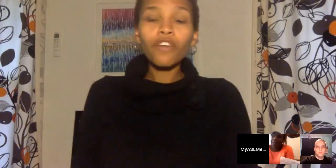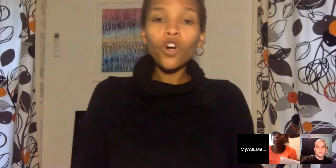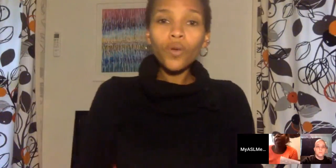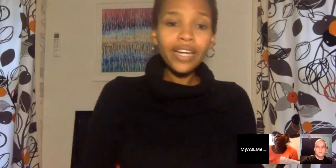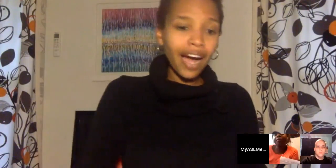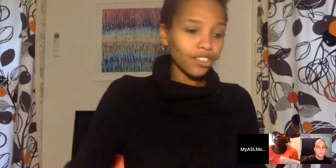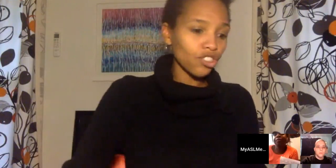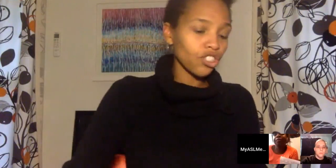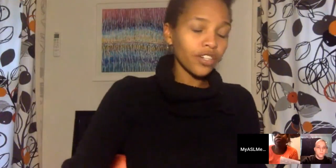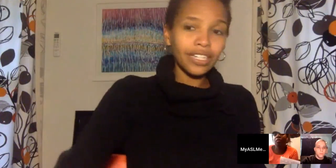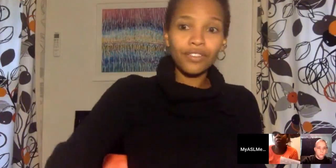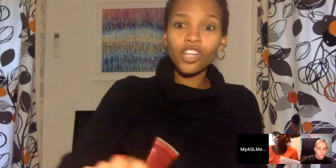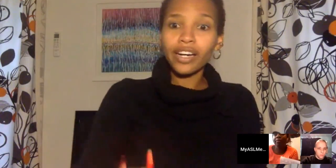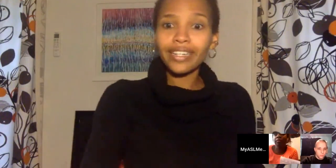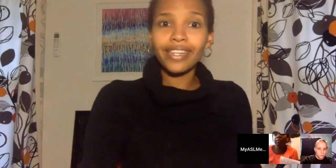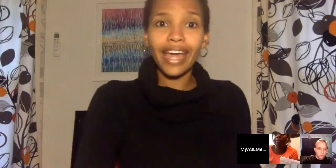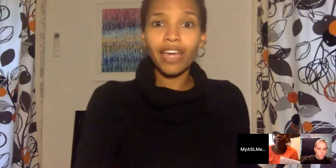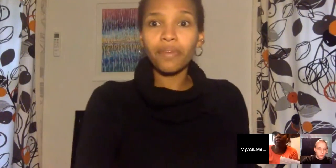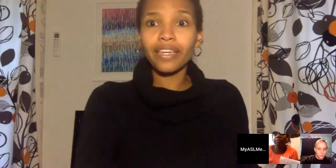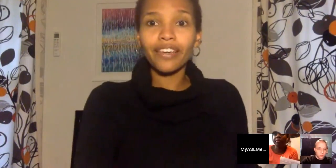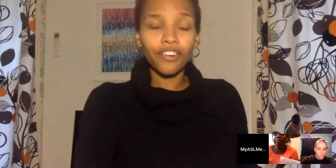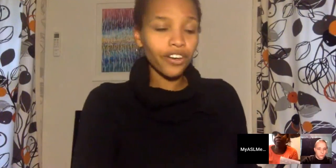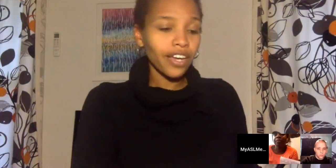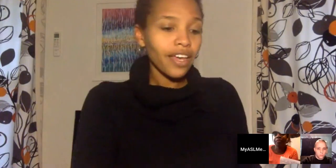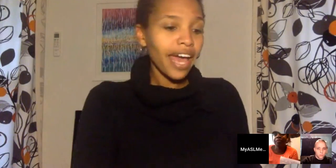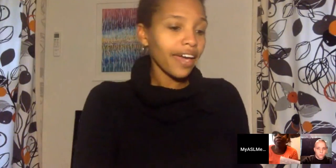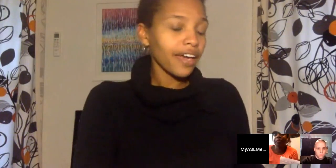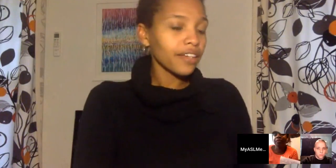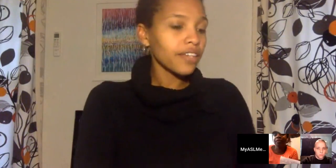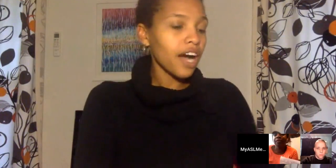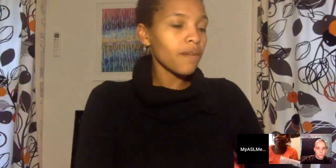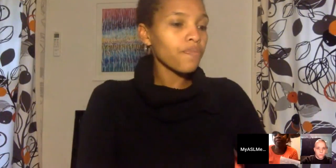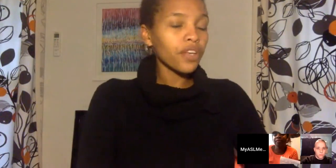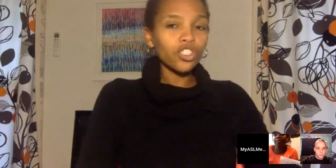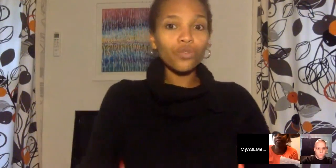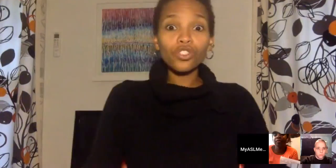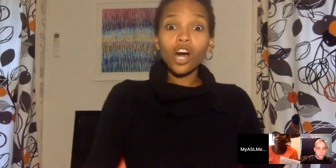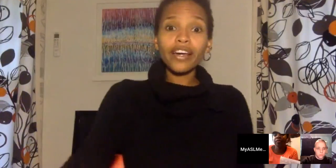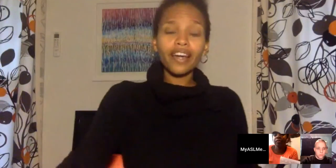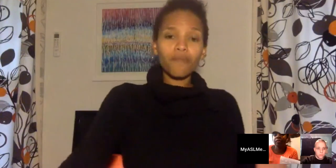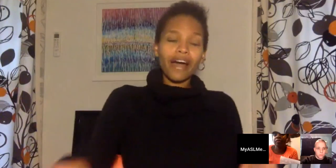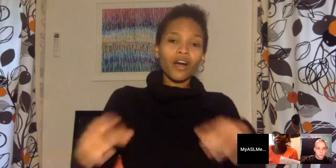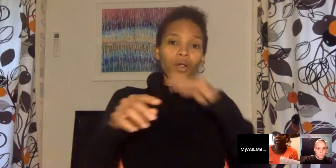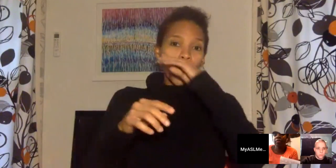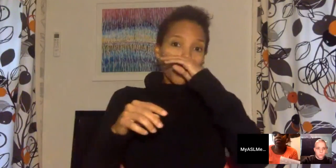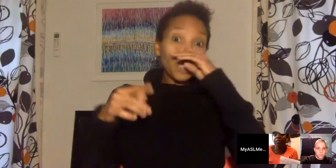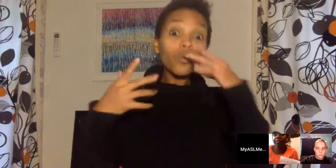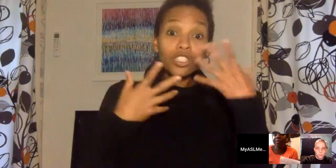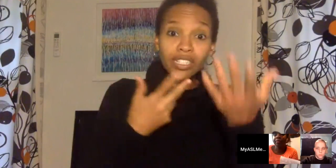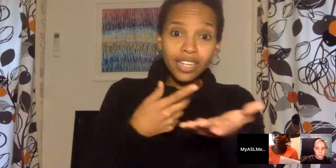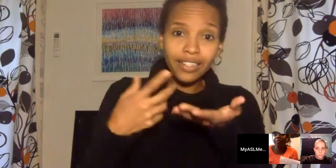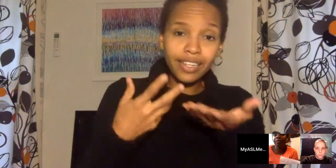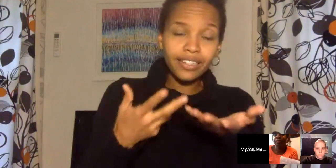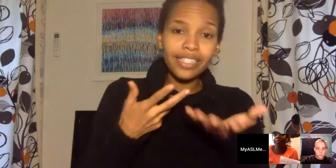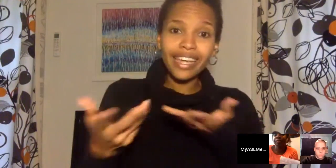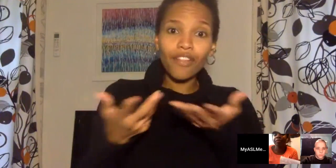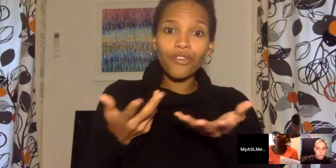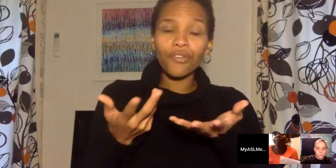Before we got started, I was talking to Amy here, and she was talking about, we were discussing together